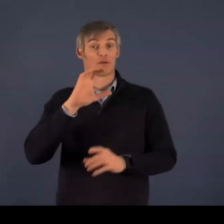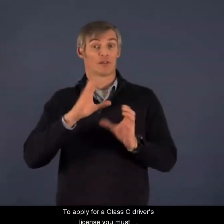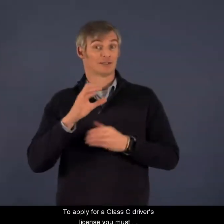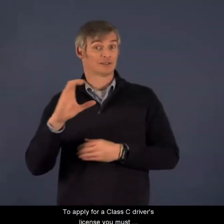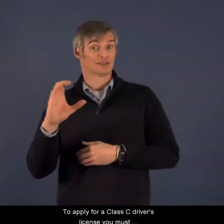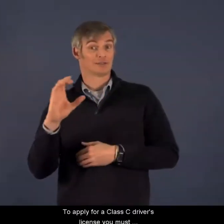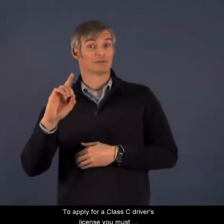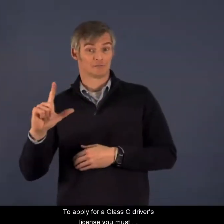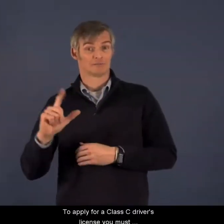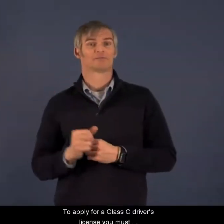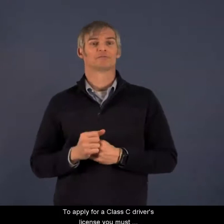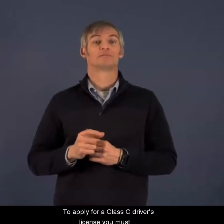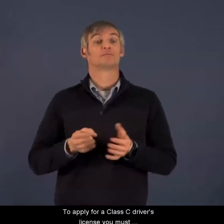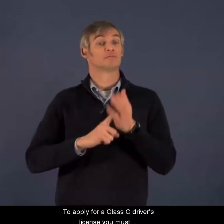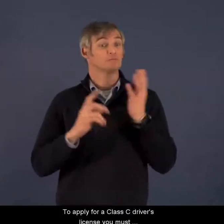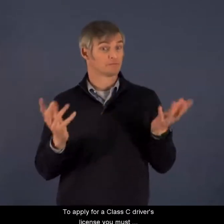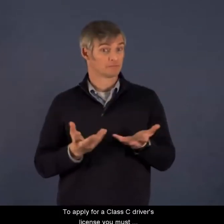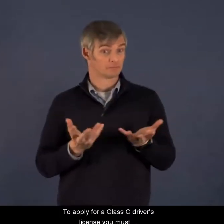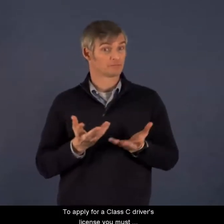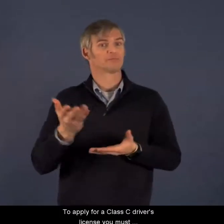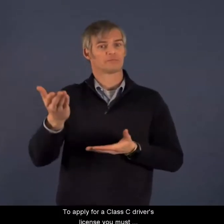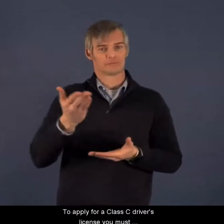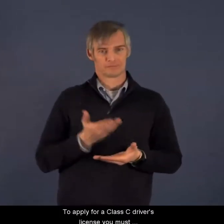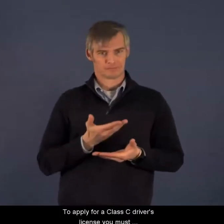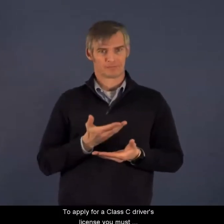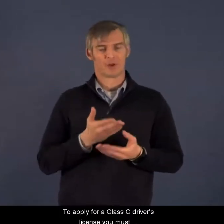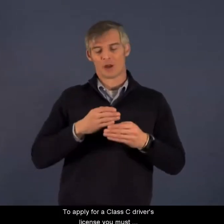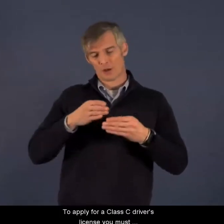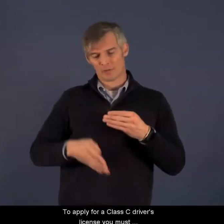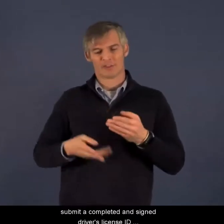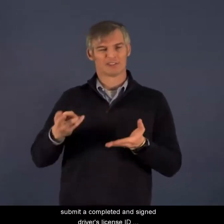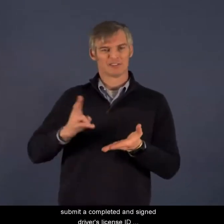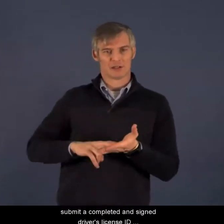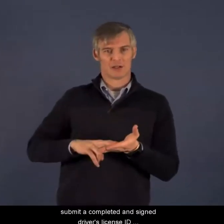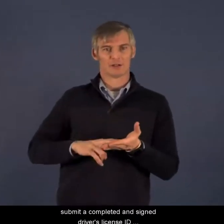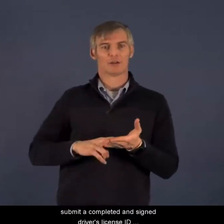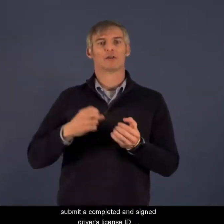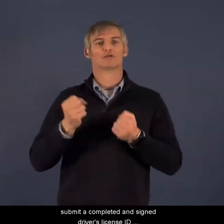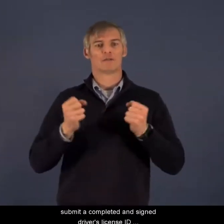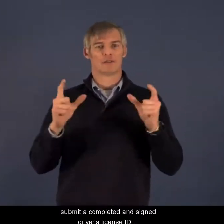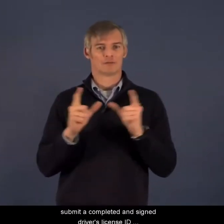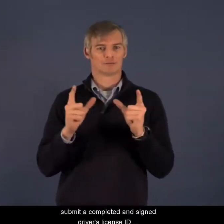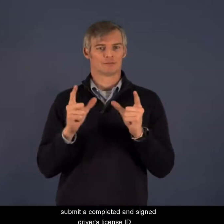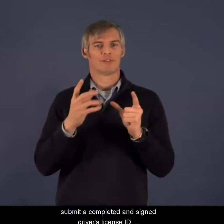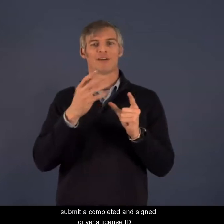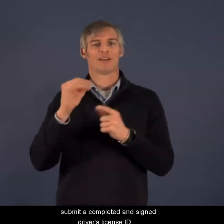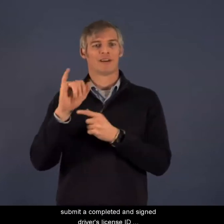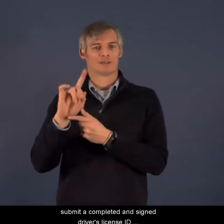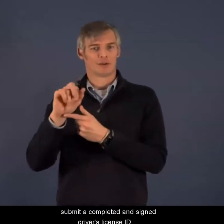To apply for a Class C driver's license, you must submit a completed and signed driver's license ID